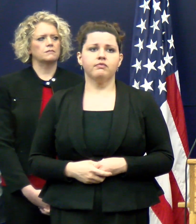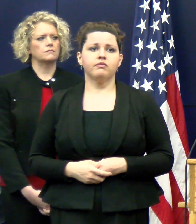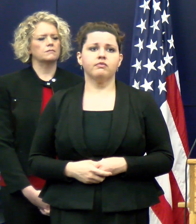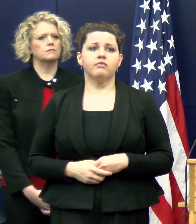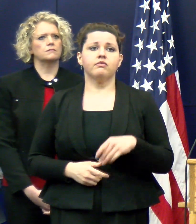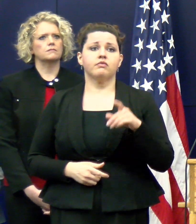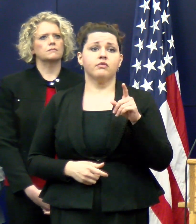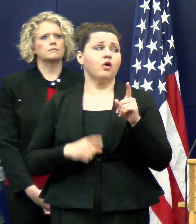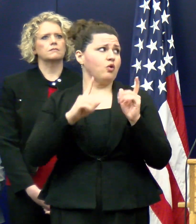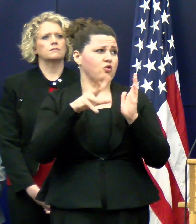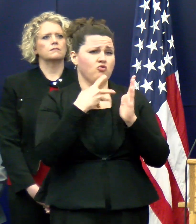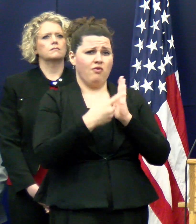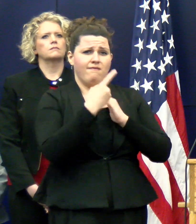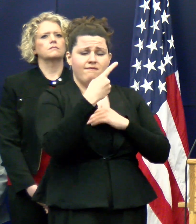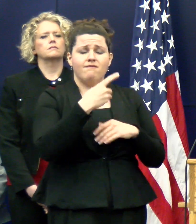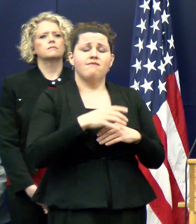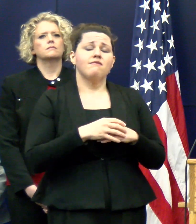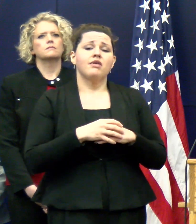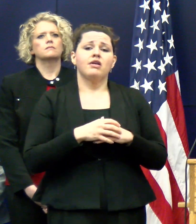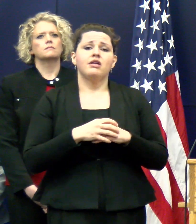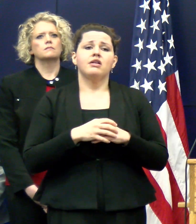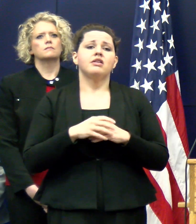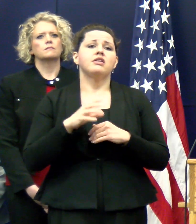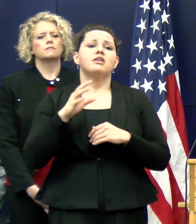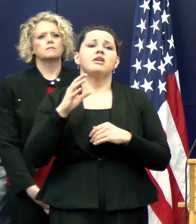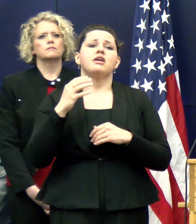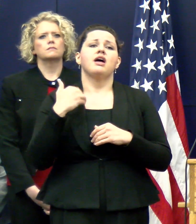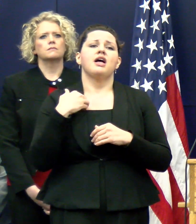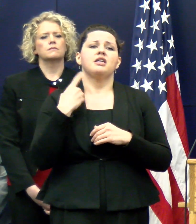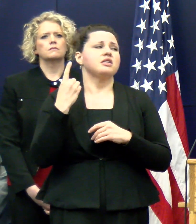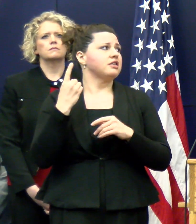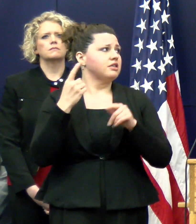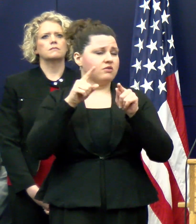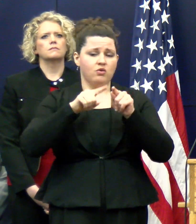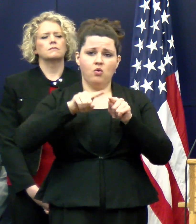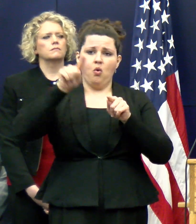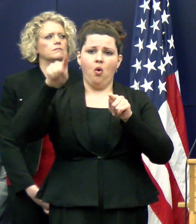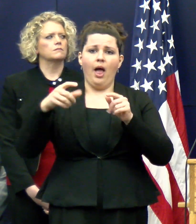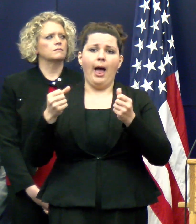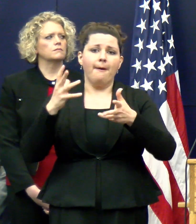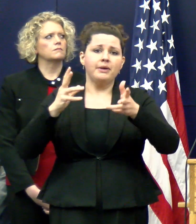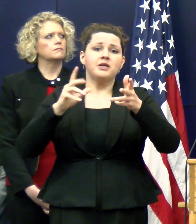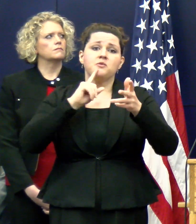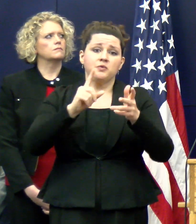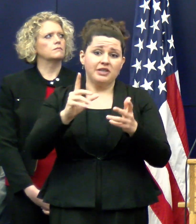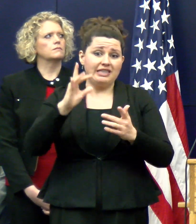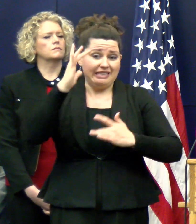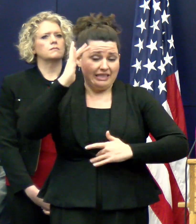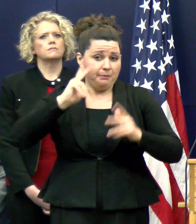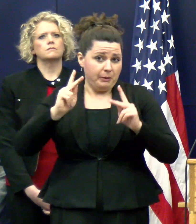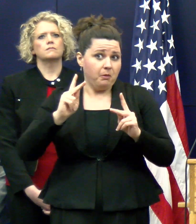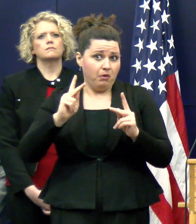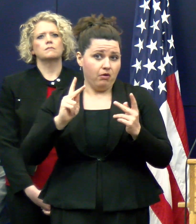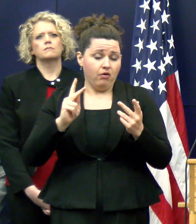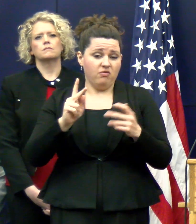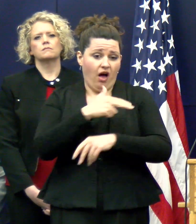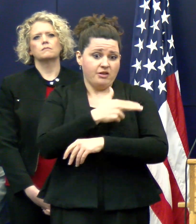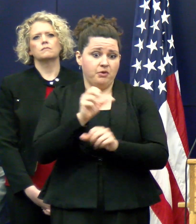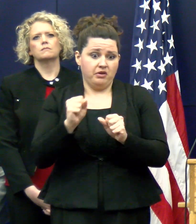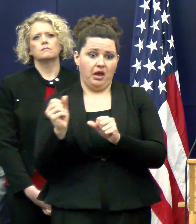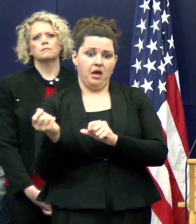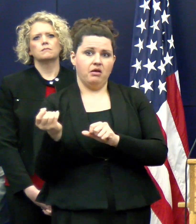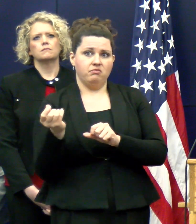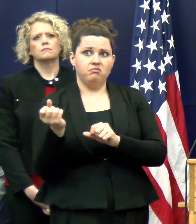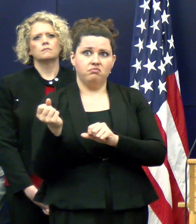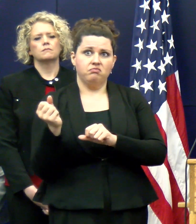So this graph talks about, that line that says how many very sick people hospitals can treat. Do you have a number that